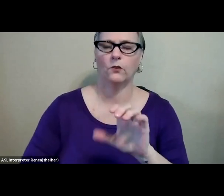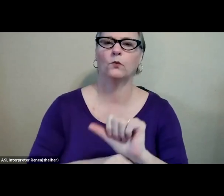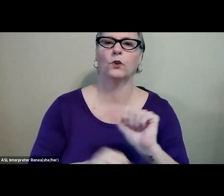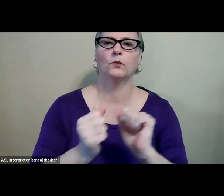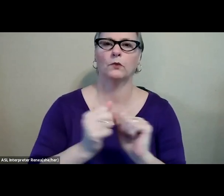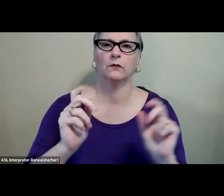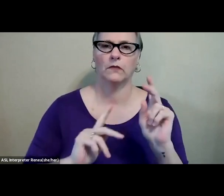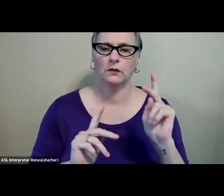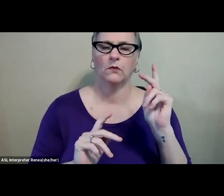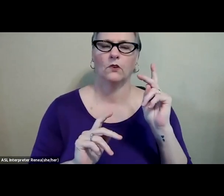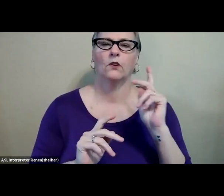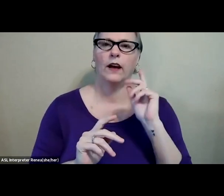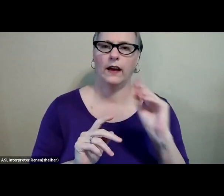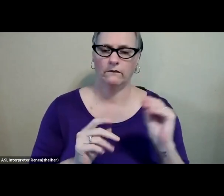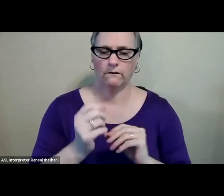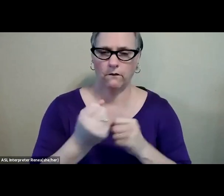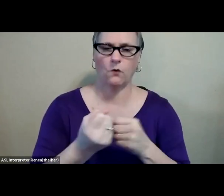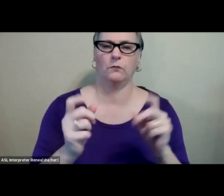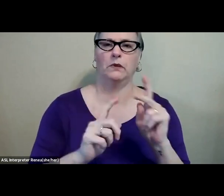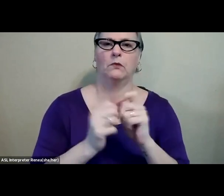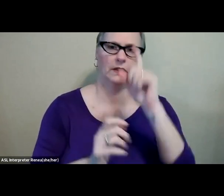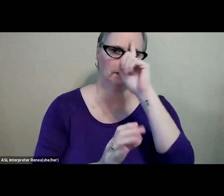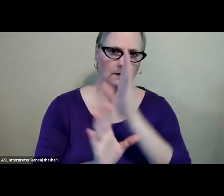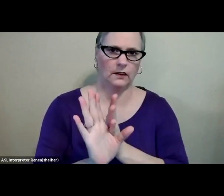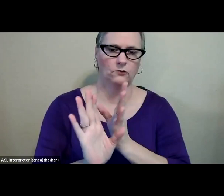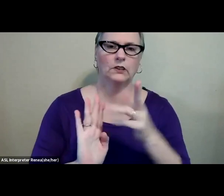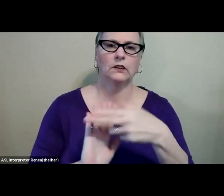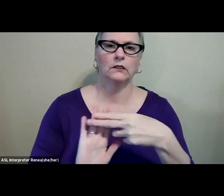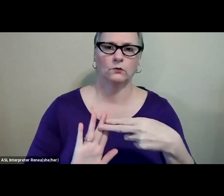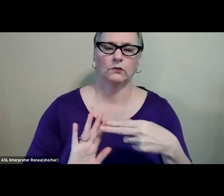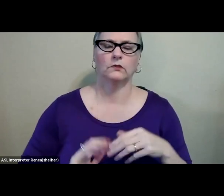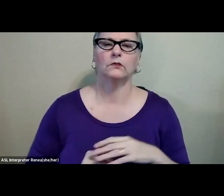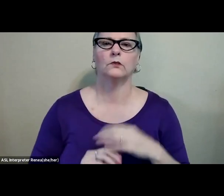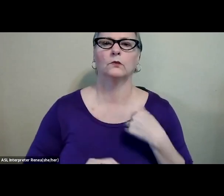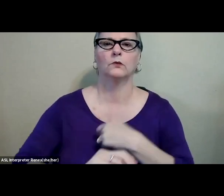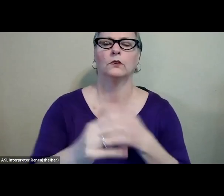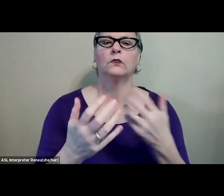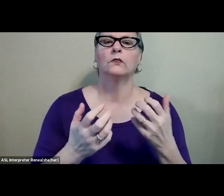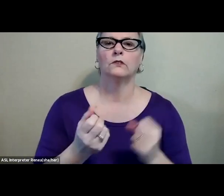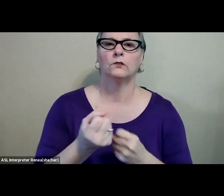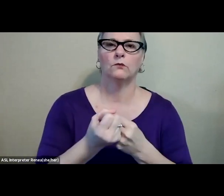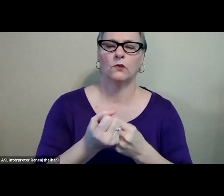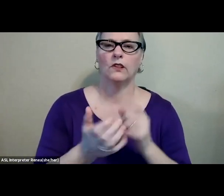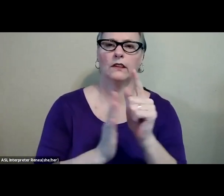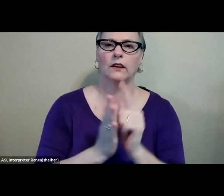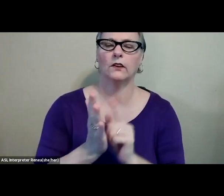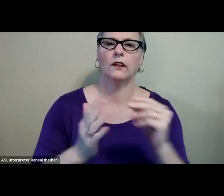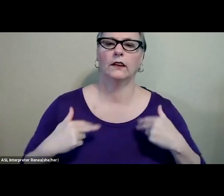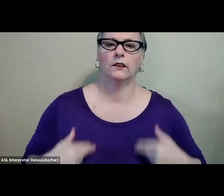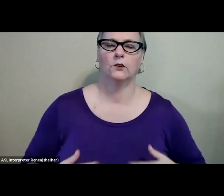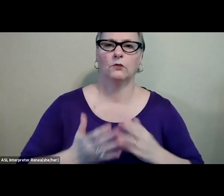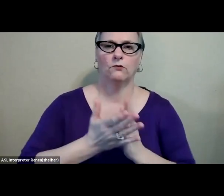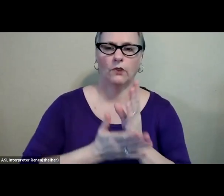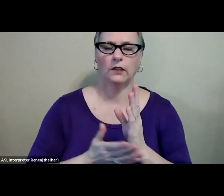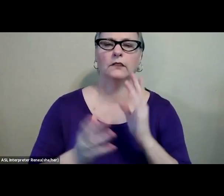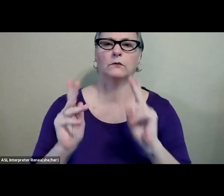diagnoses this webinar series is in keeping with our goal of supporting the legal and human rights of people with psychiatric diagnoses